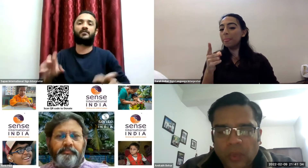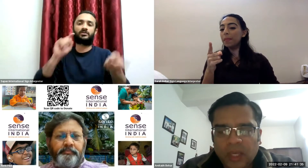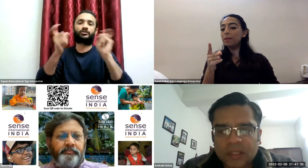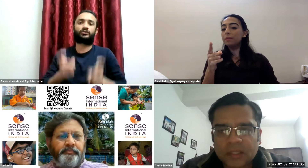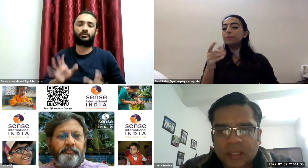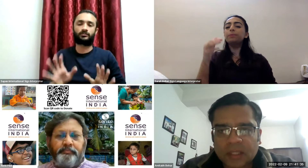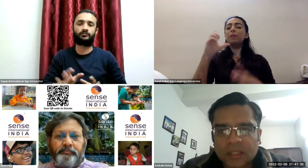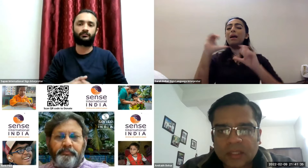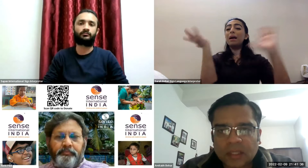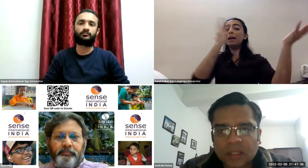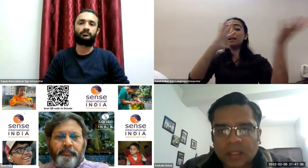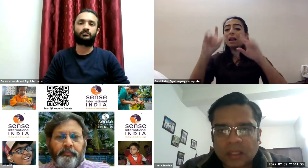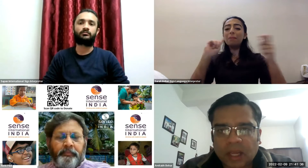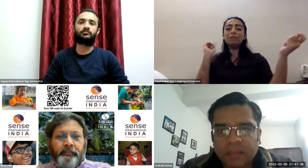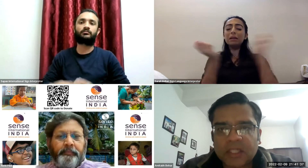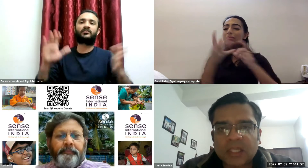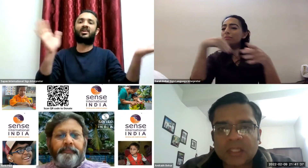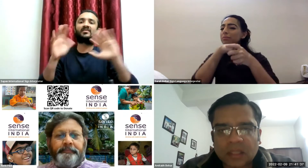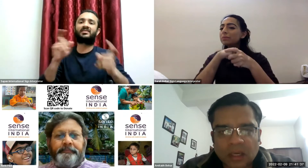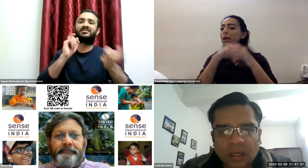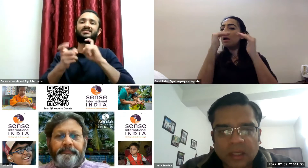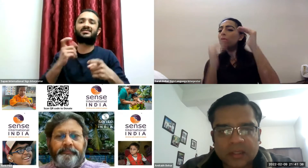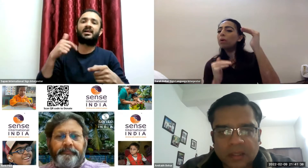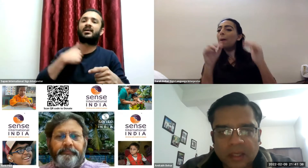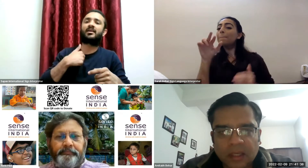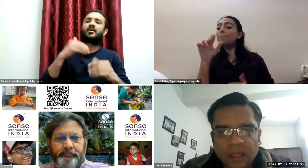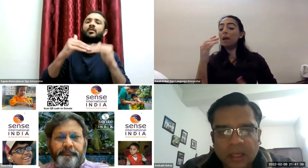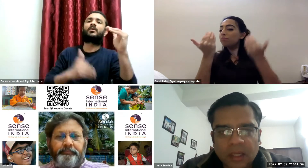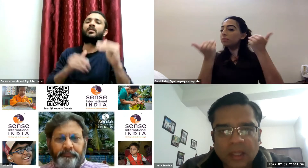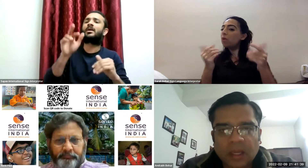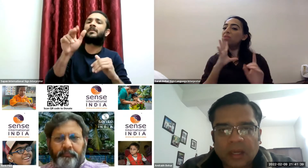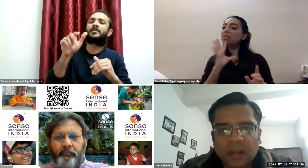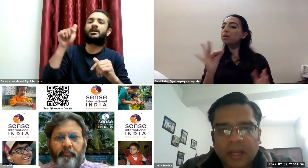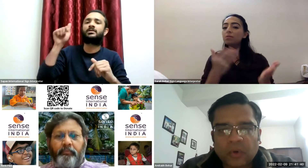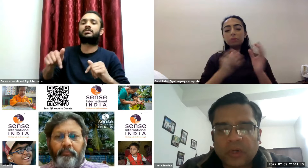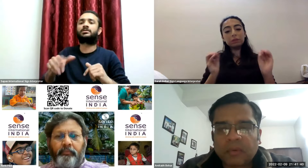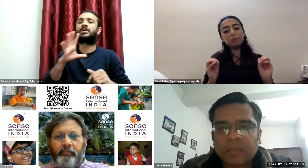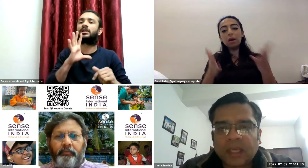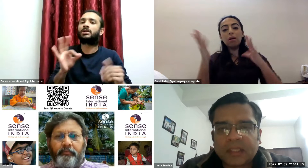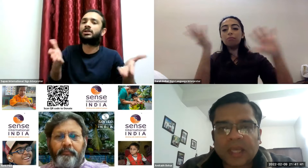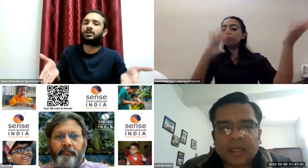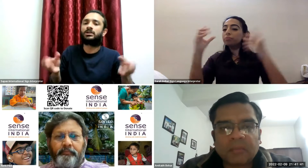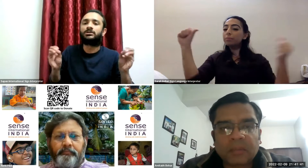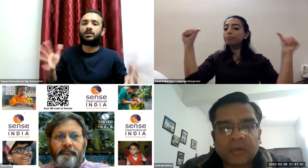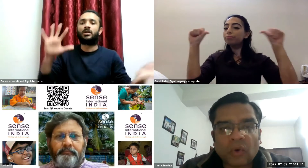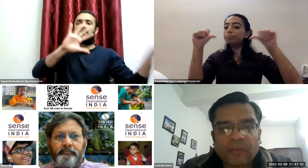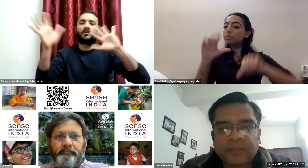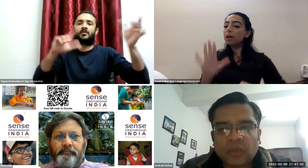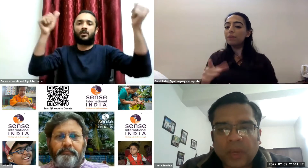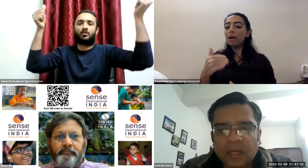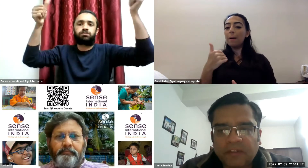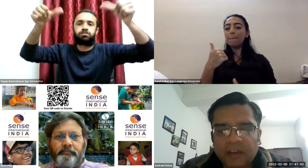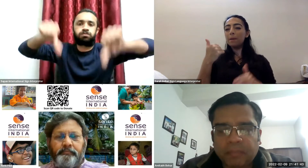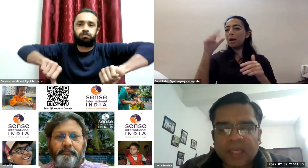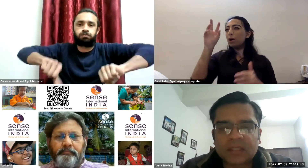we know is that the climate change is here, it's real. I don't remember the exact number, but of